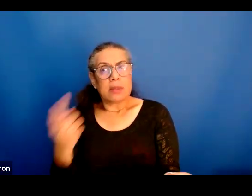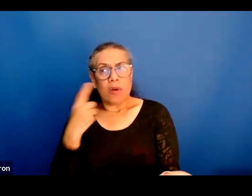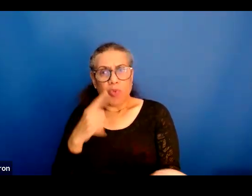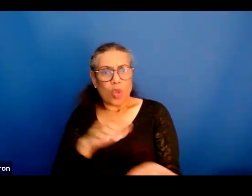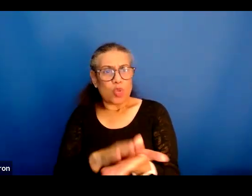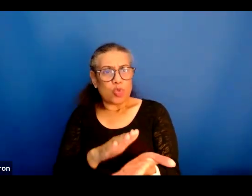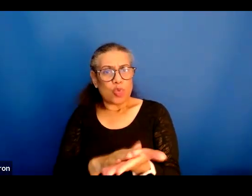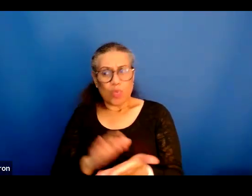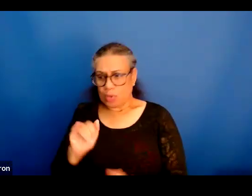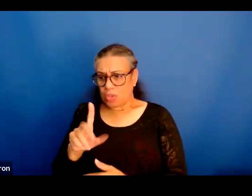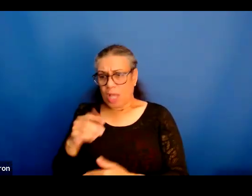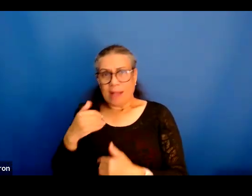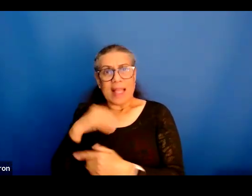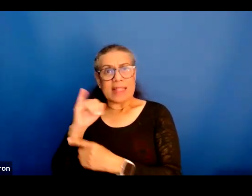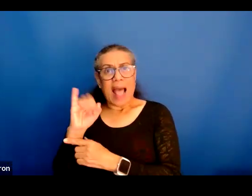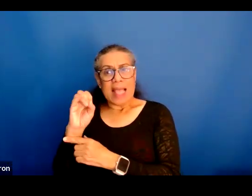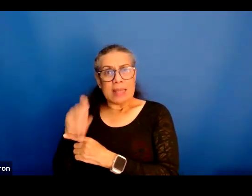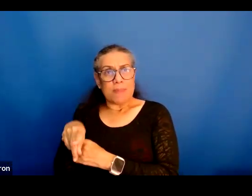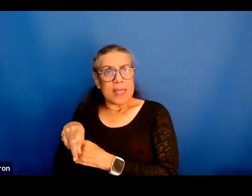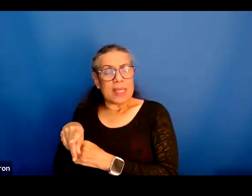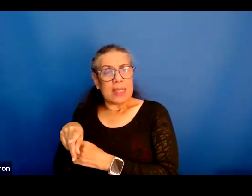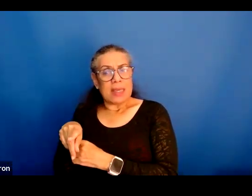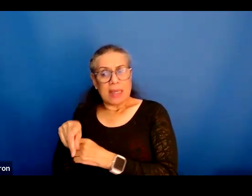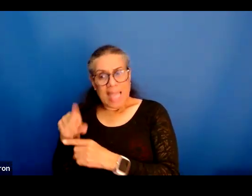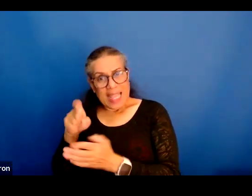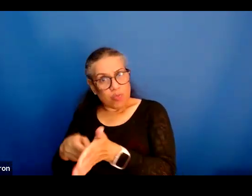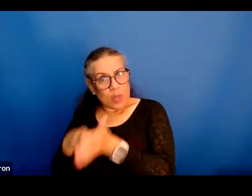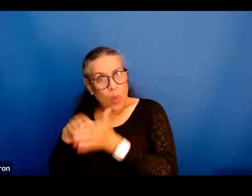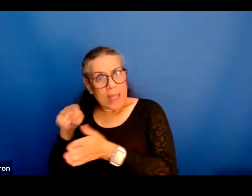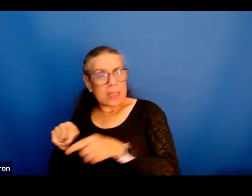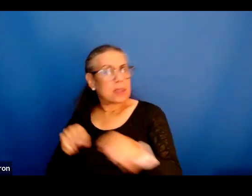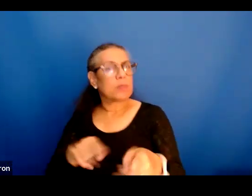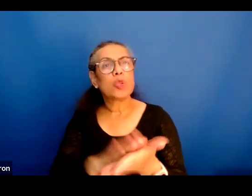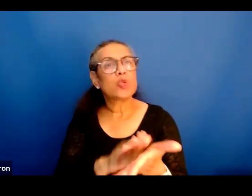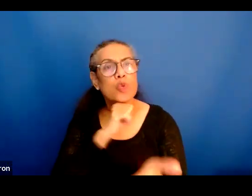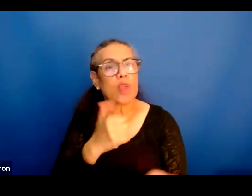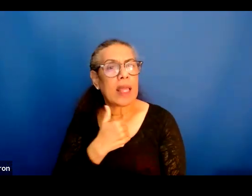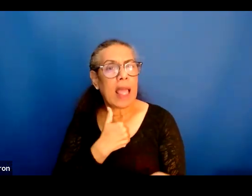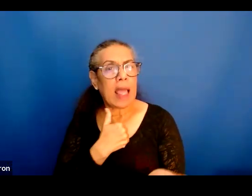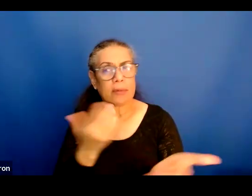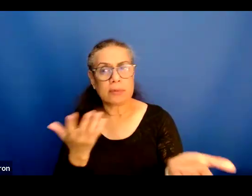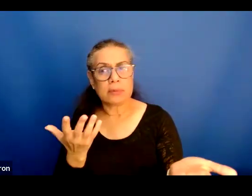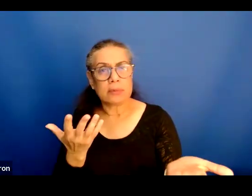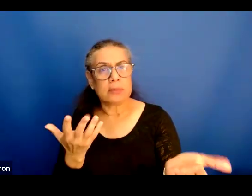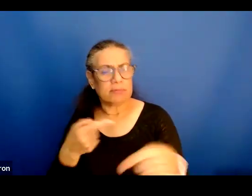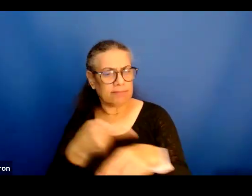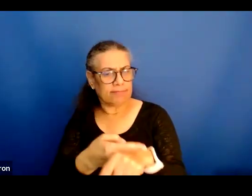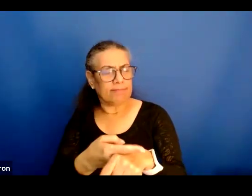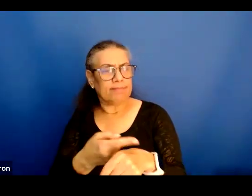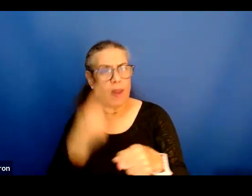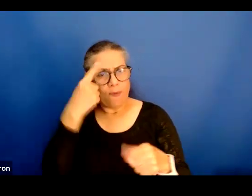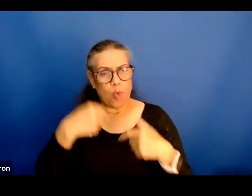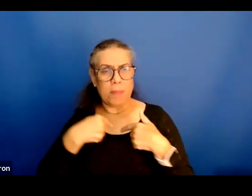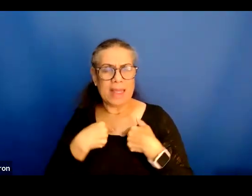same situation? Provide specialists in that. And then, for me, it's